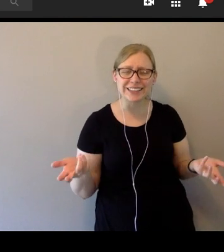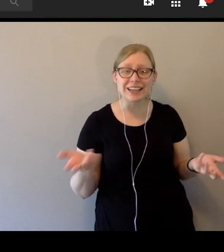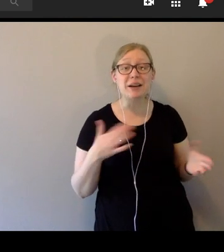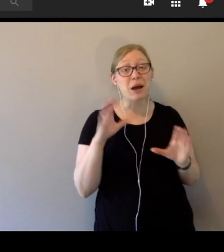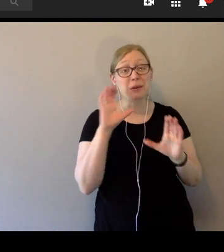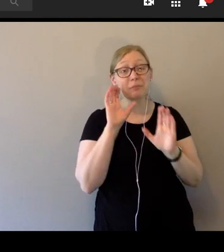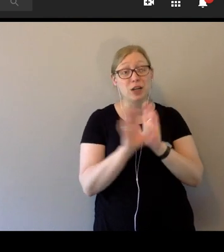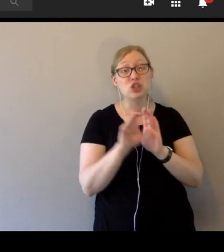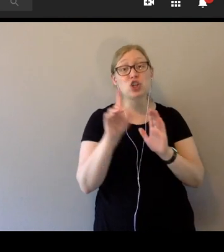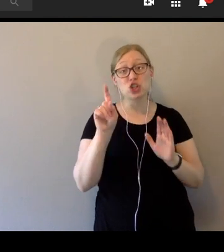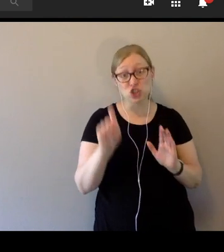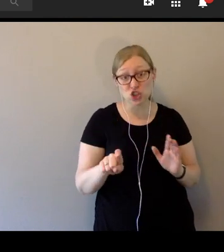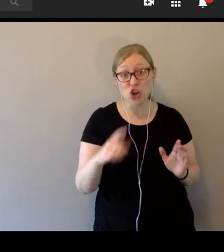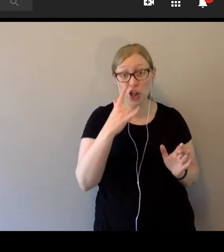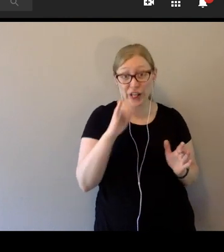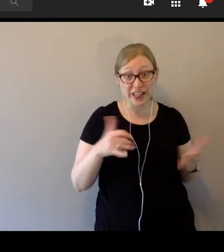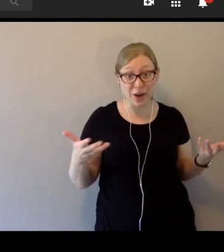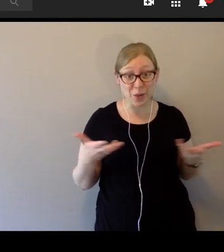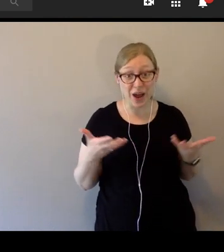have looked something like